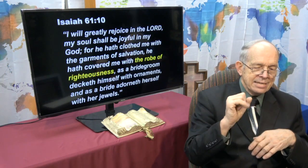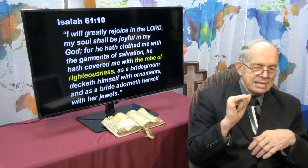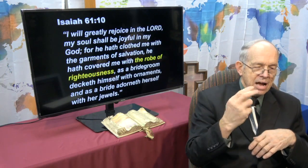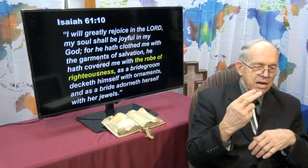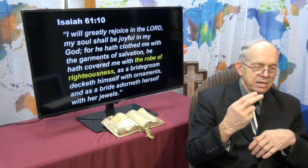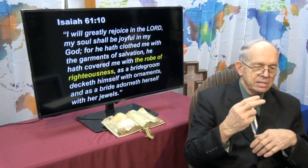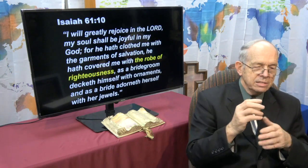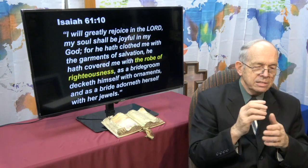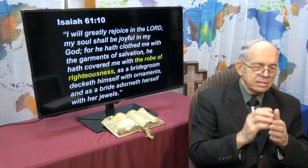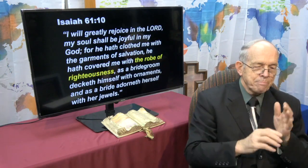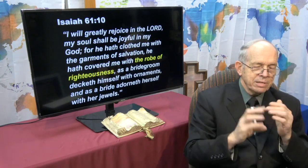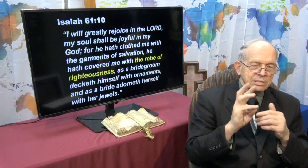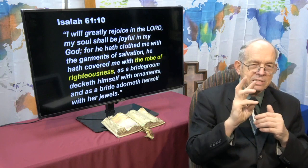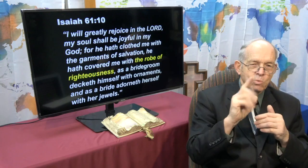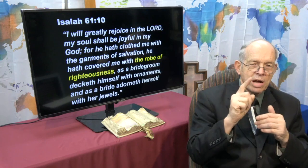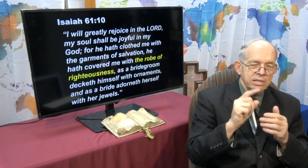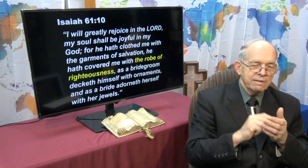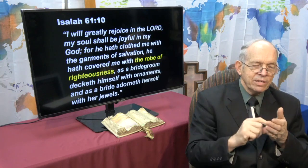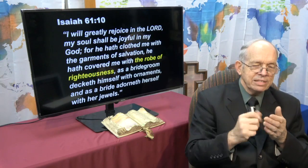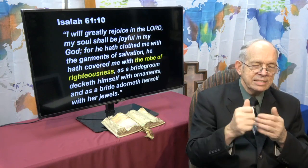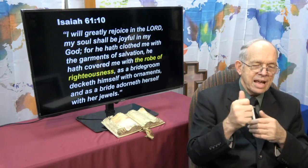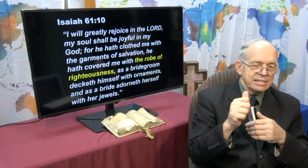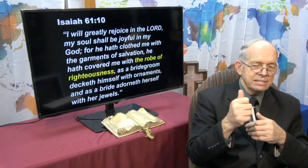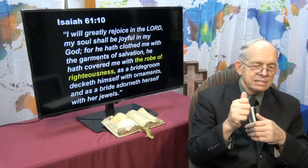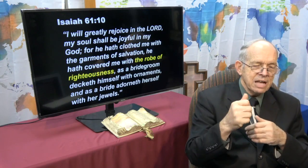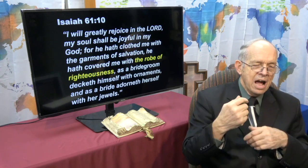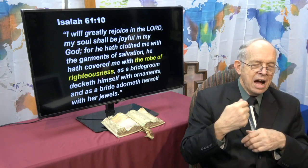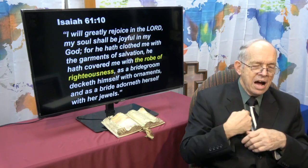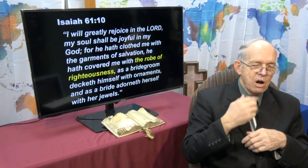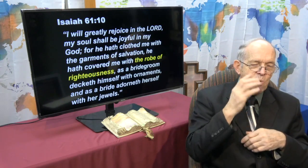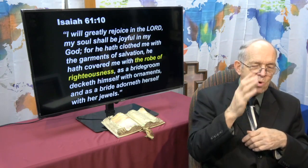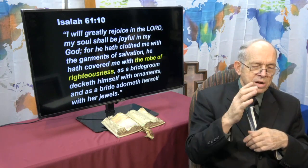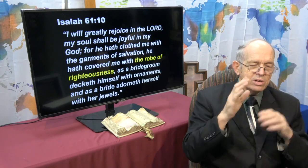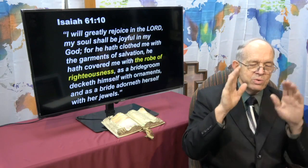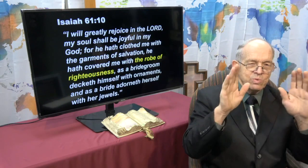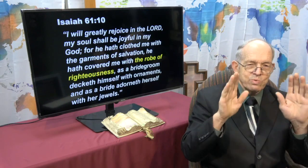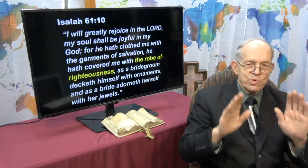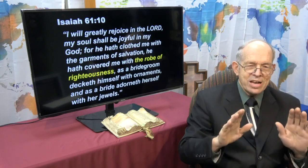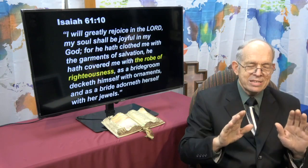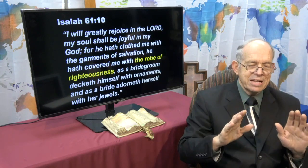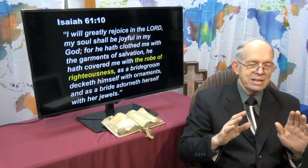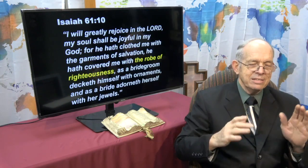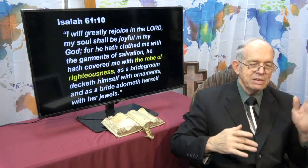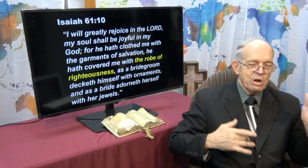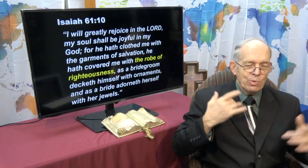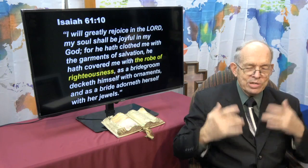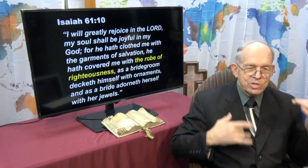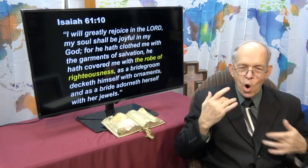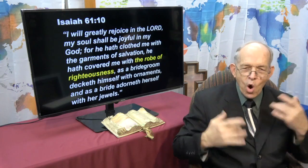Isaiah chapter 51, verse 10. I will greatly